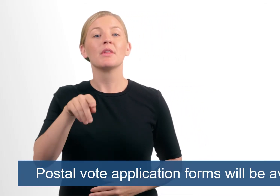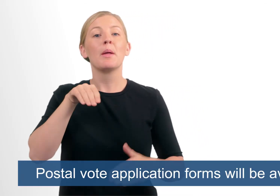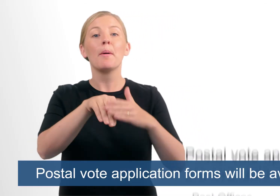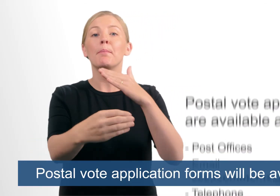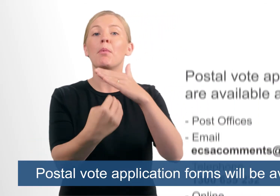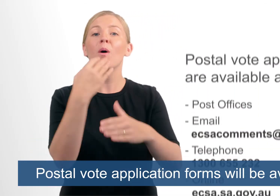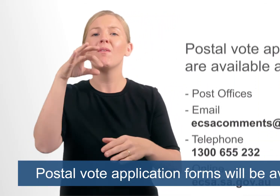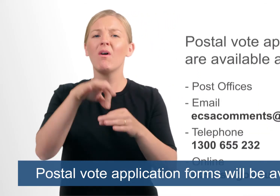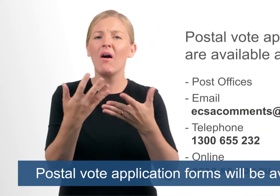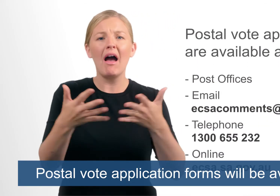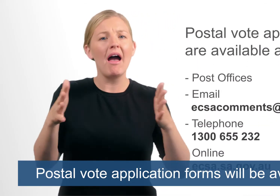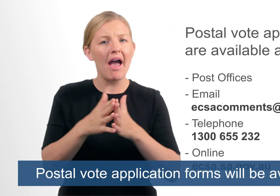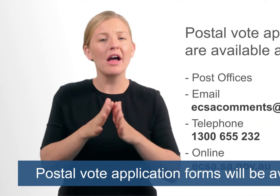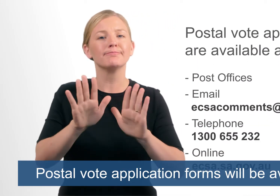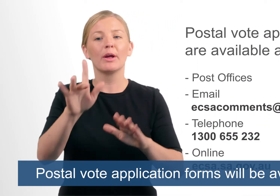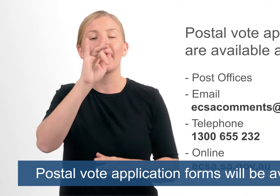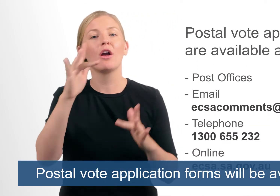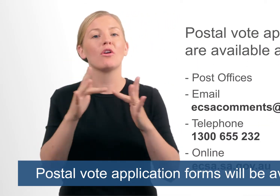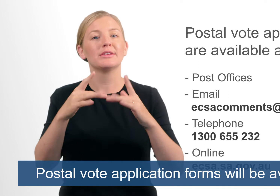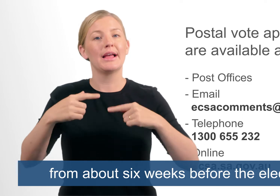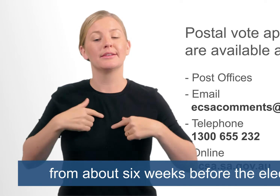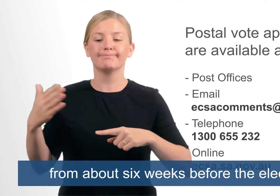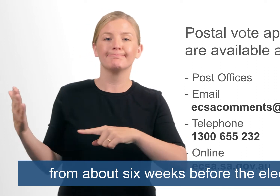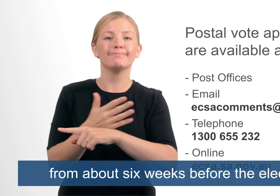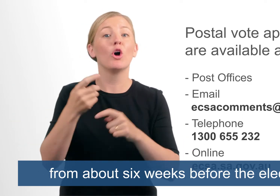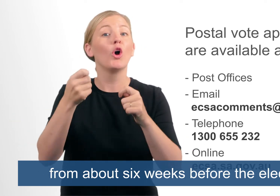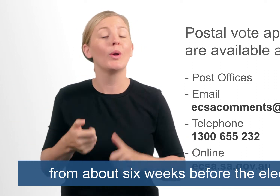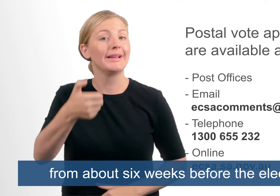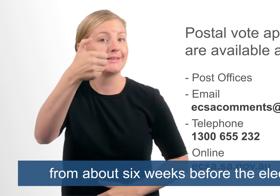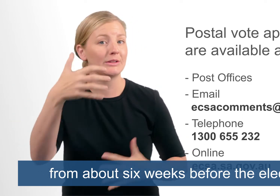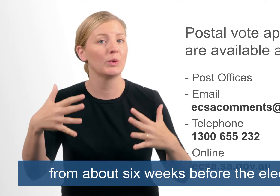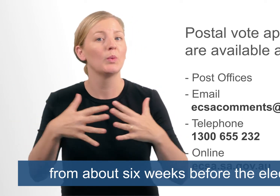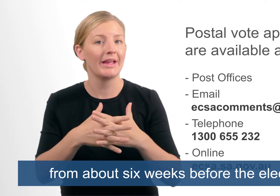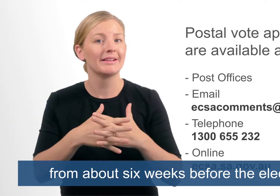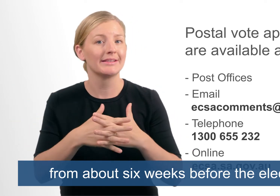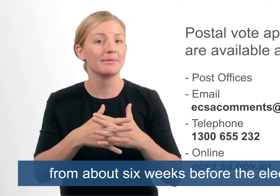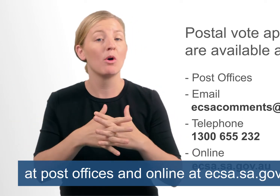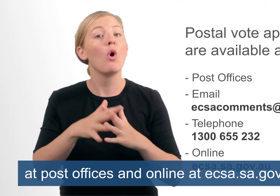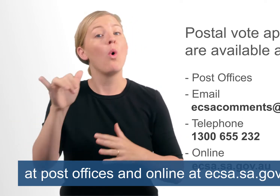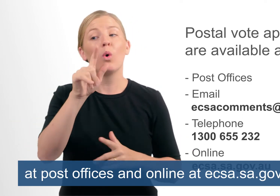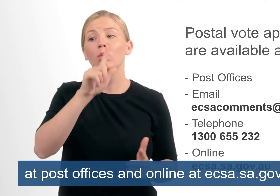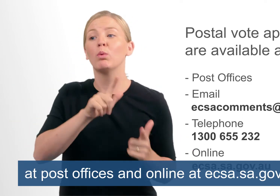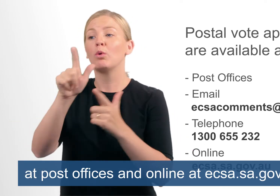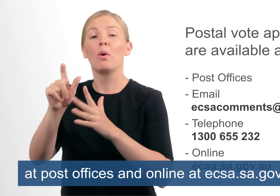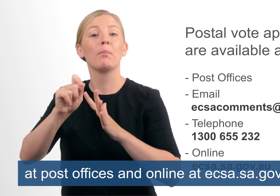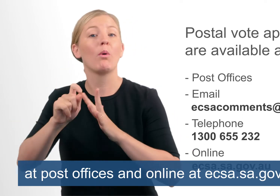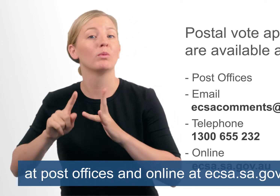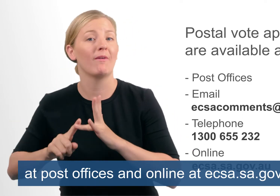Postal vote application forms will be available from about 6 weeks before the election at post offices and online